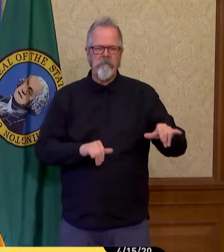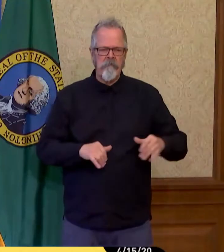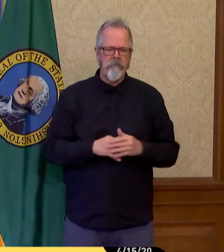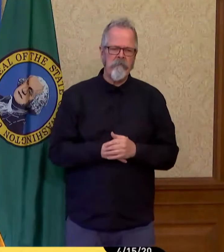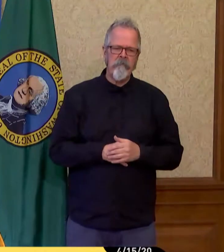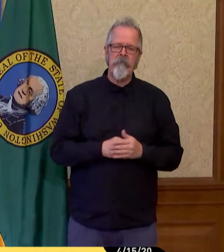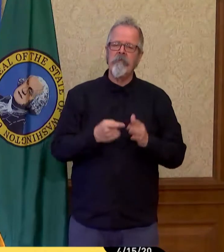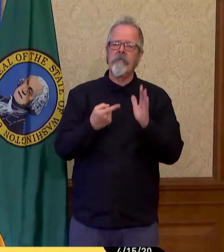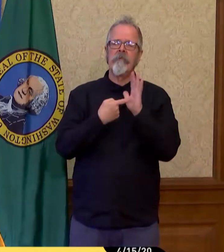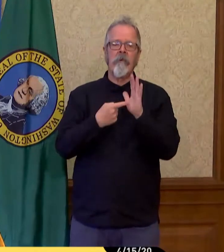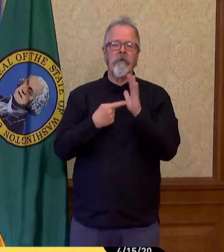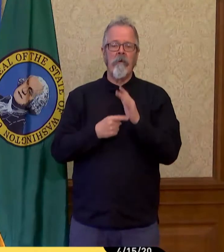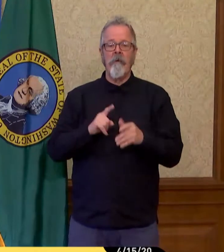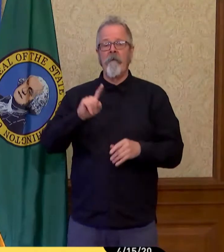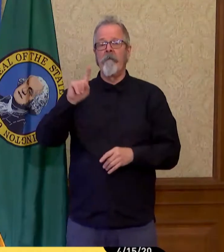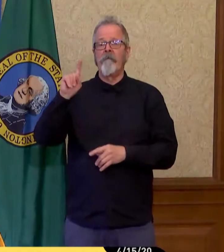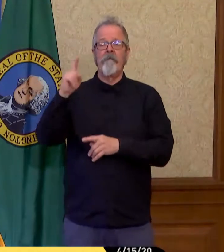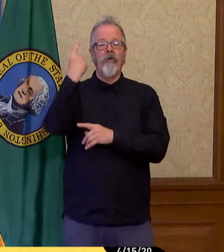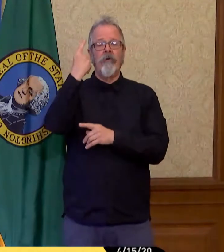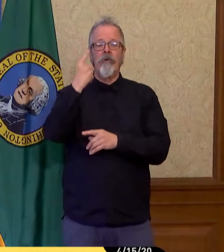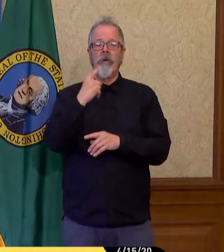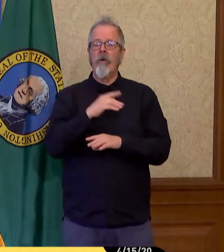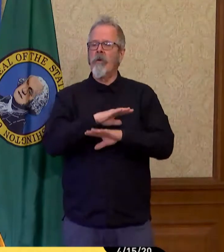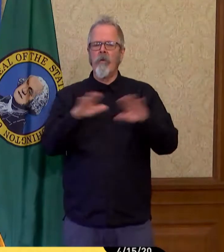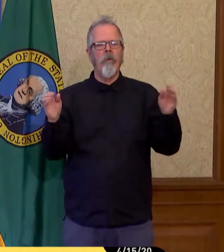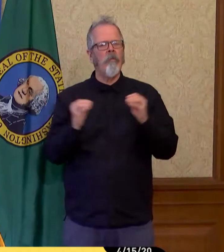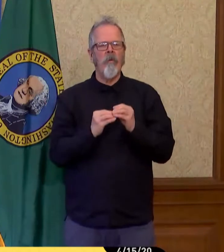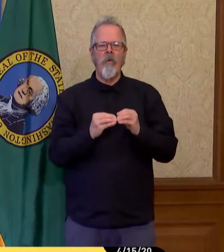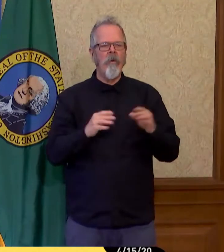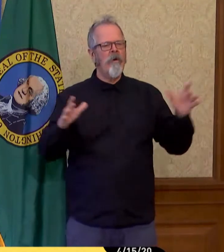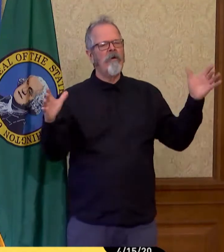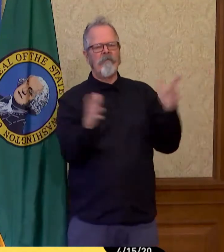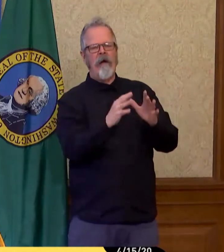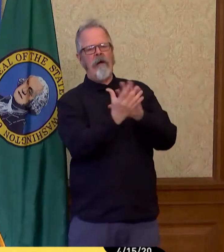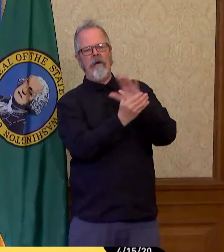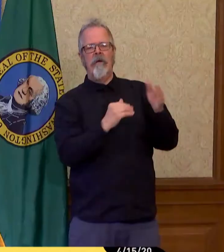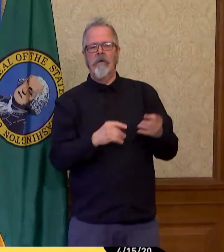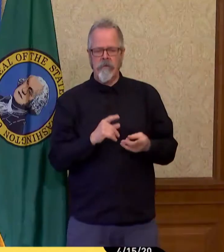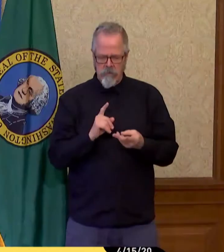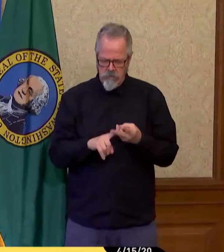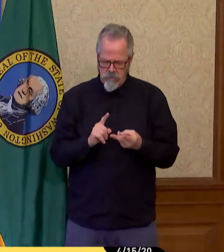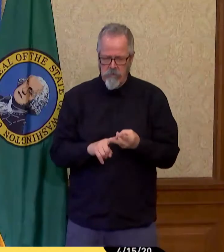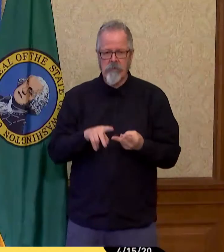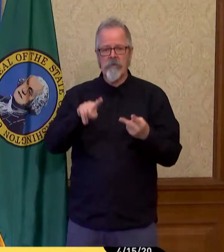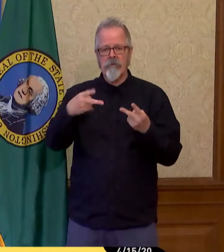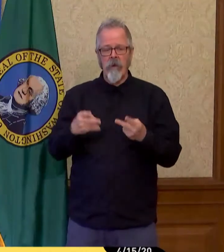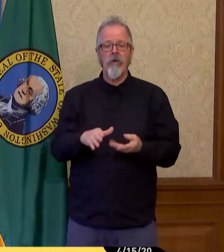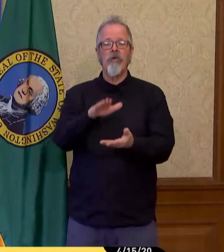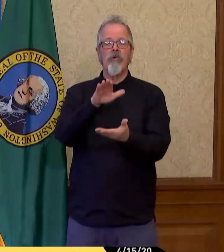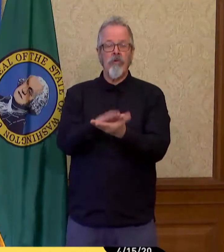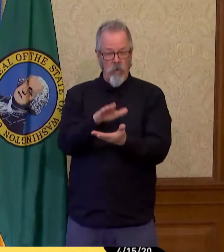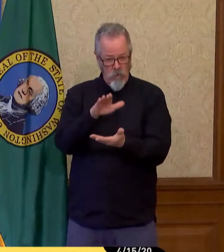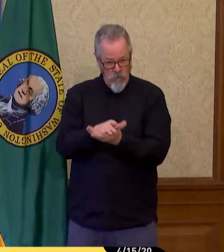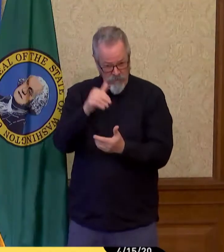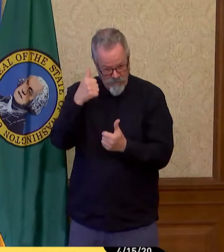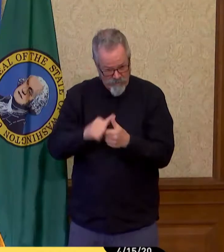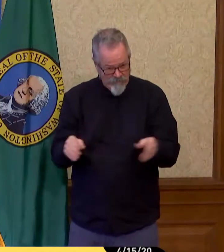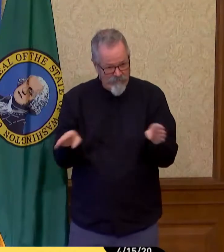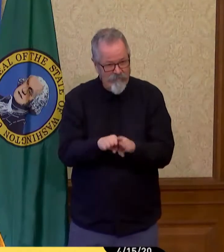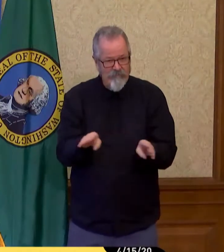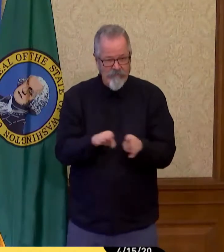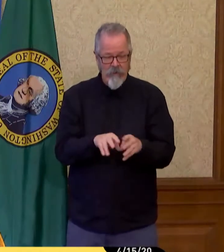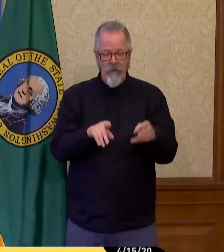our individual lives. We then closed non-essential businesses. And as we come out of this,